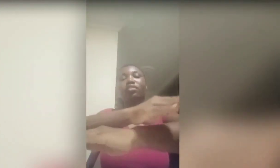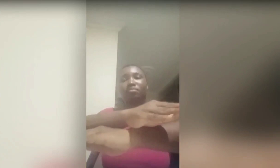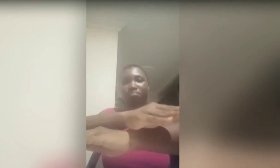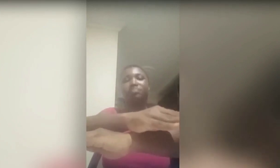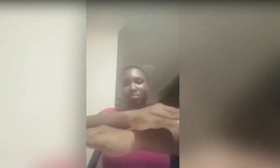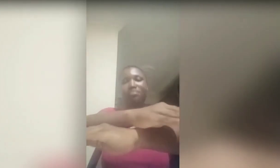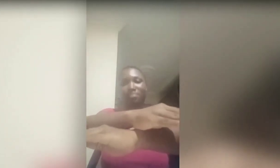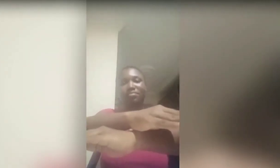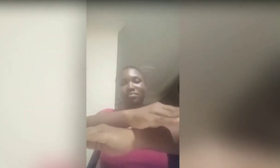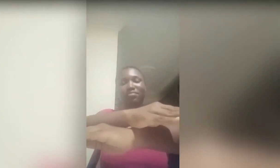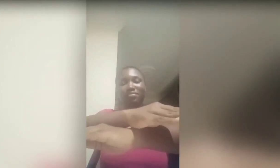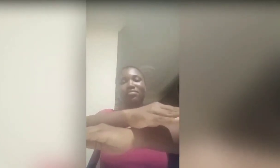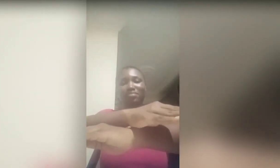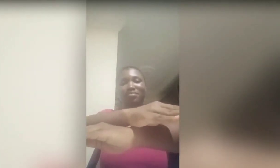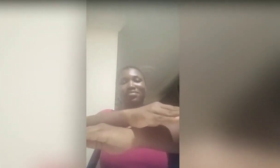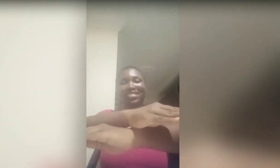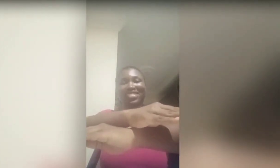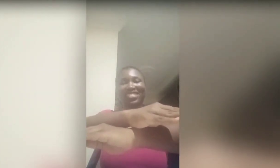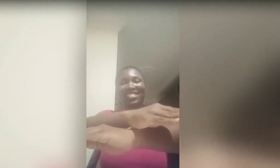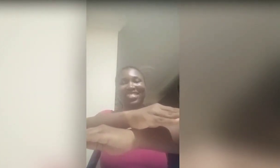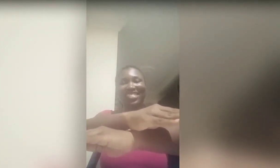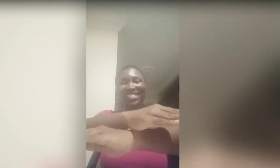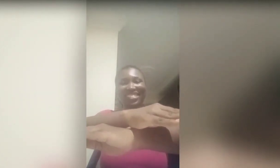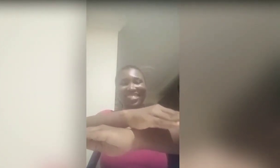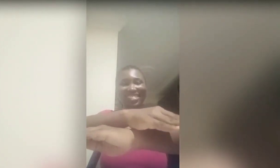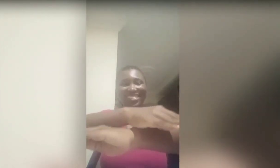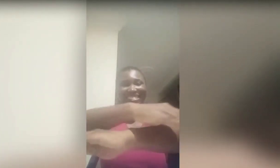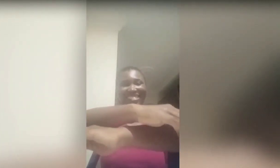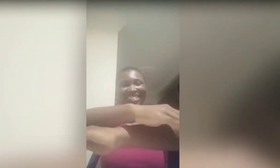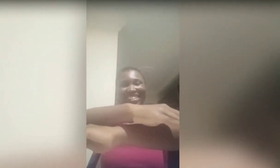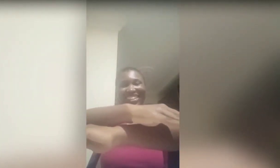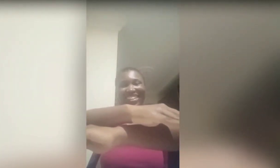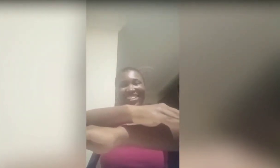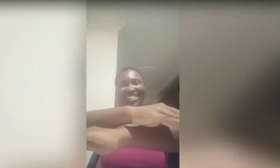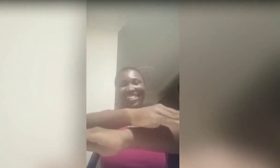Is that afternoon? Okay, nice. Oh yeah, sign good evening now.